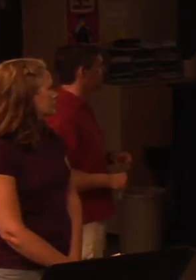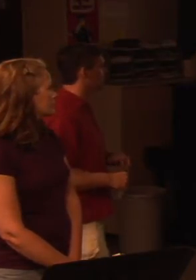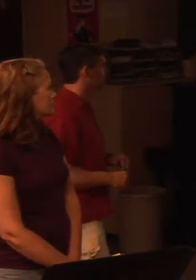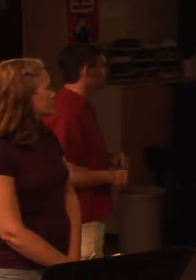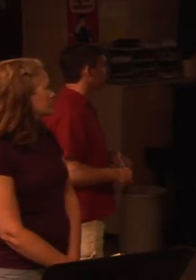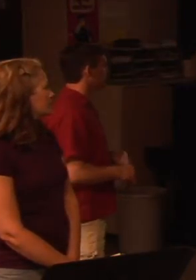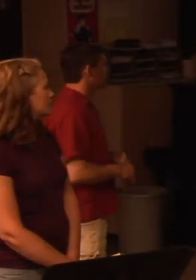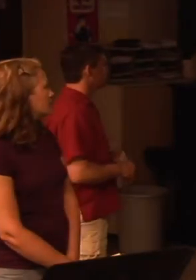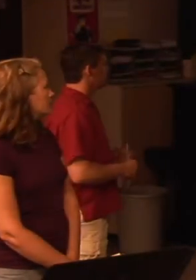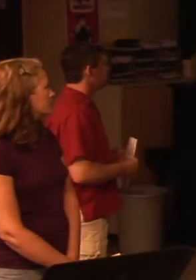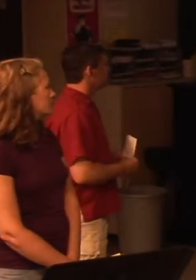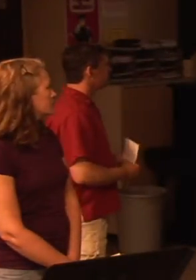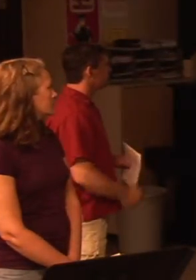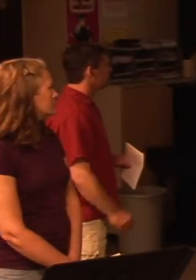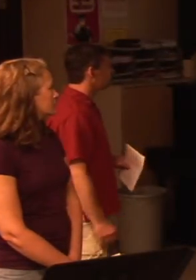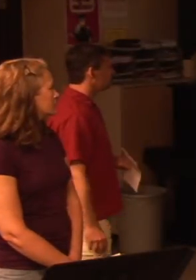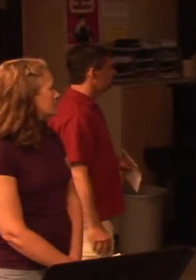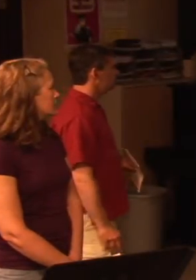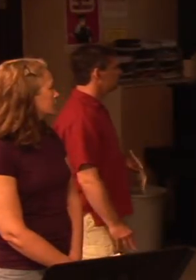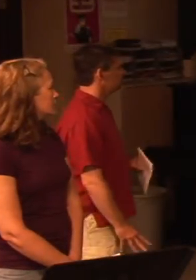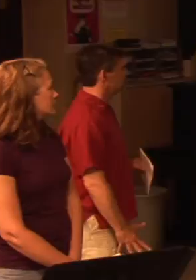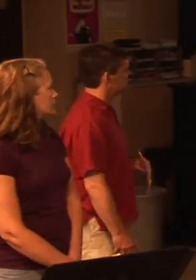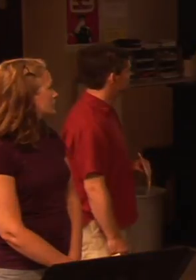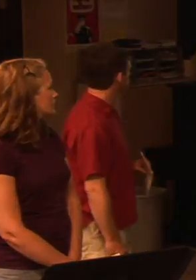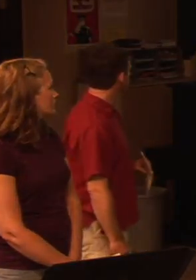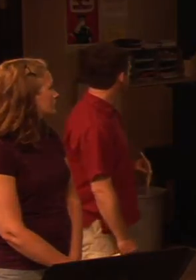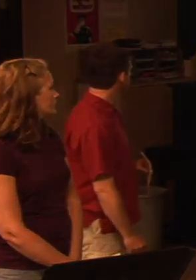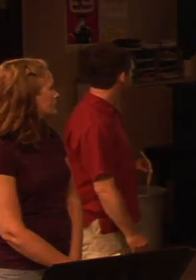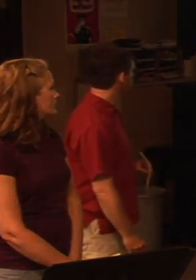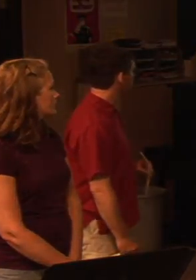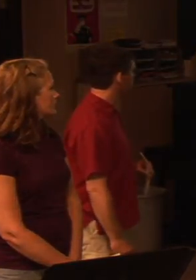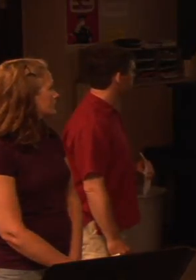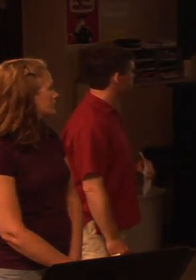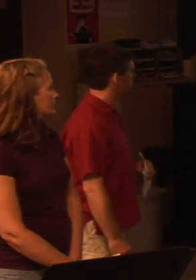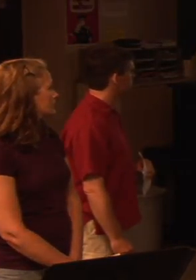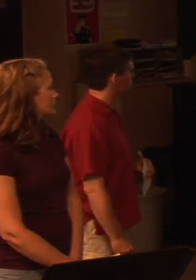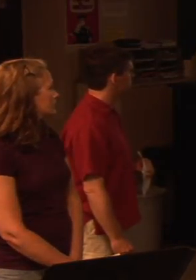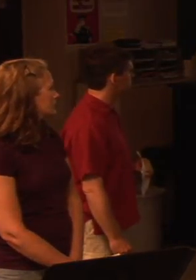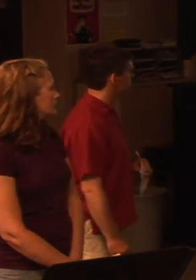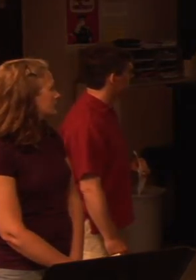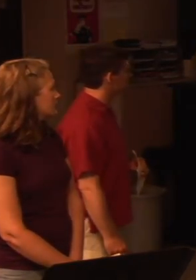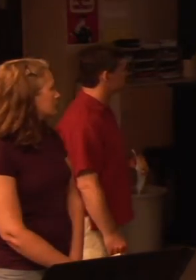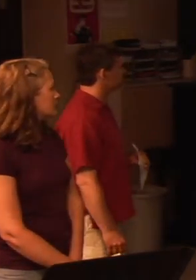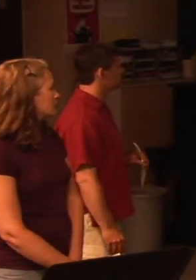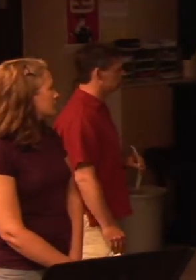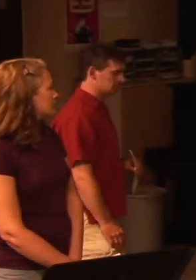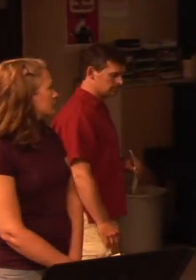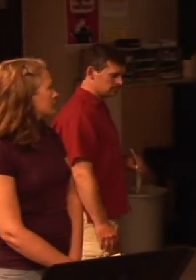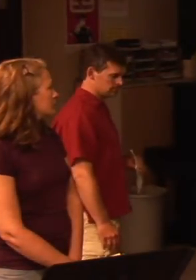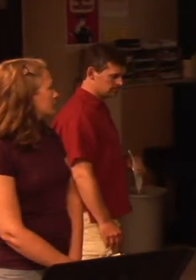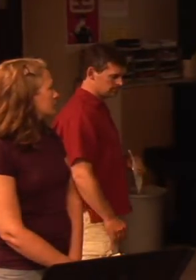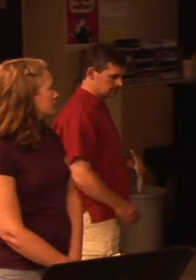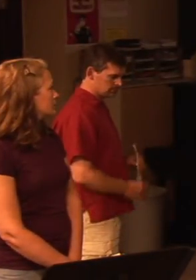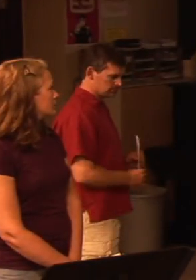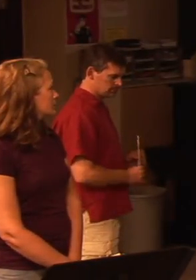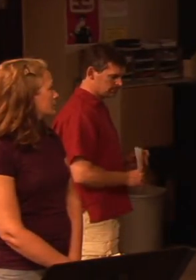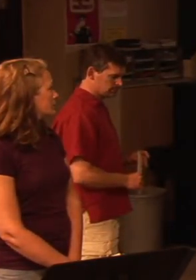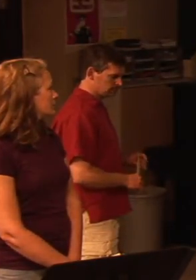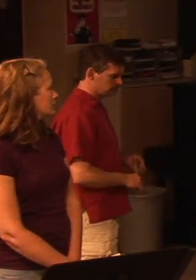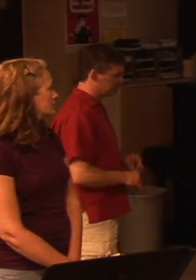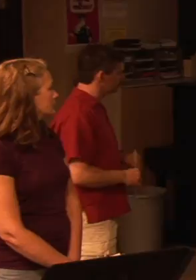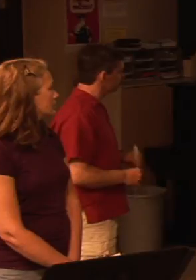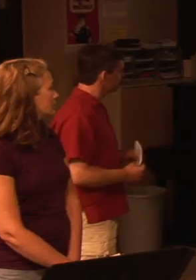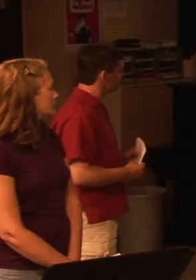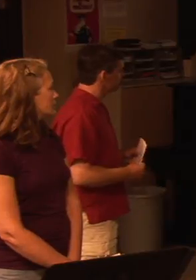Do you want to come with us? Where? Does it matter? Yes. I go where I